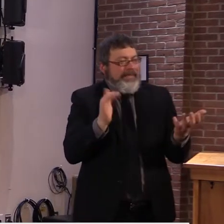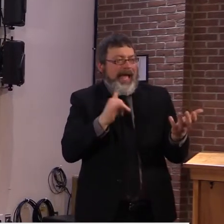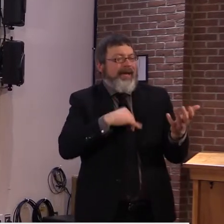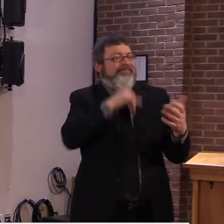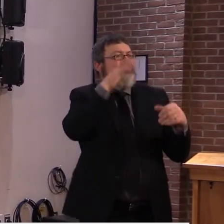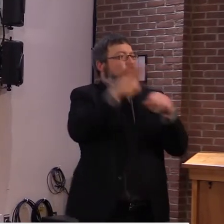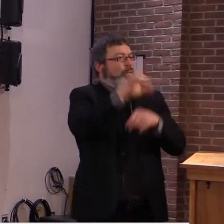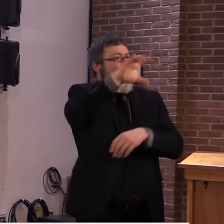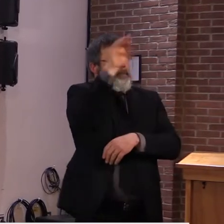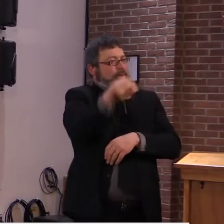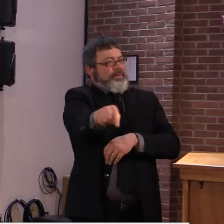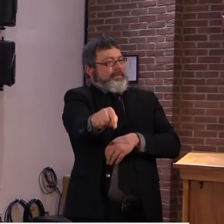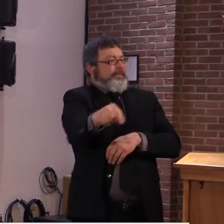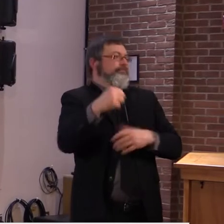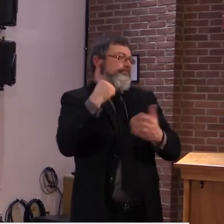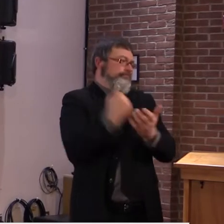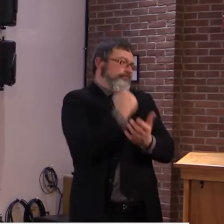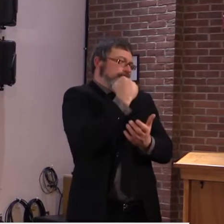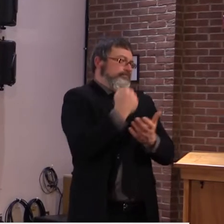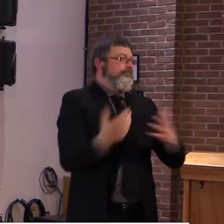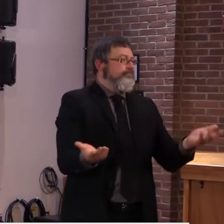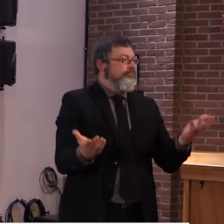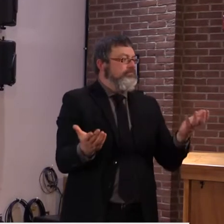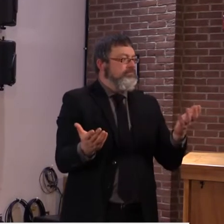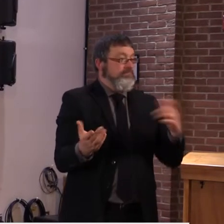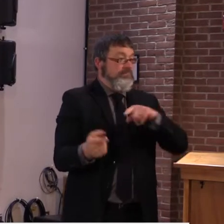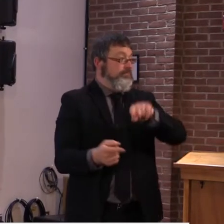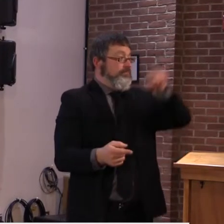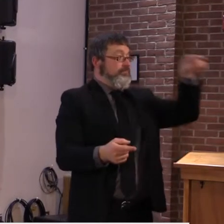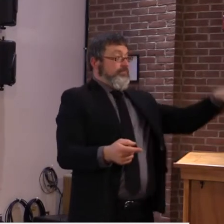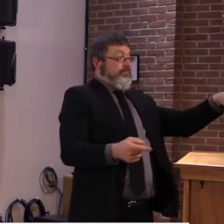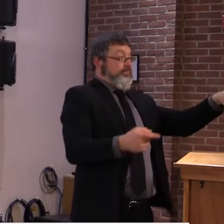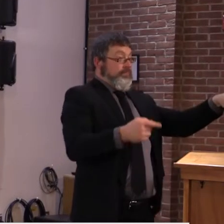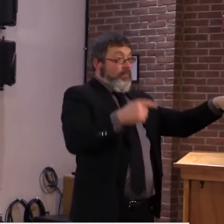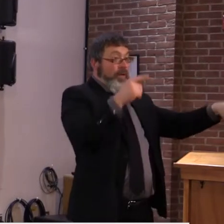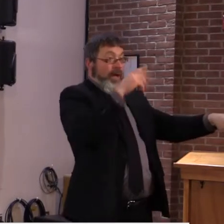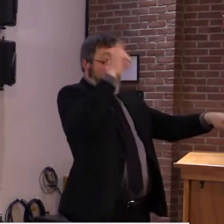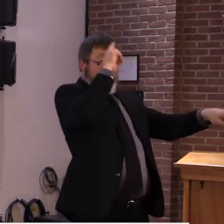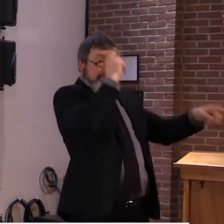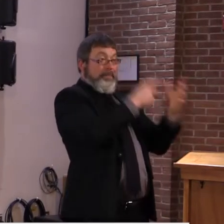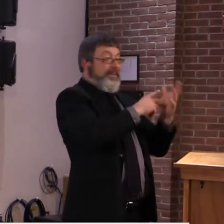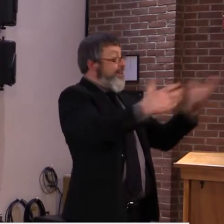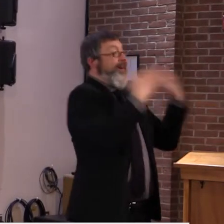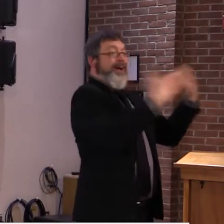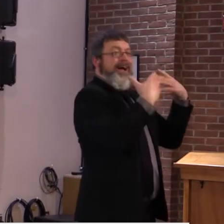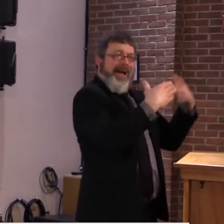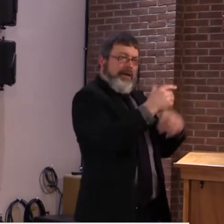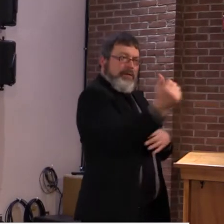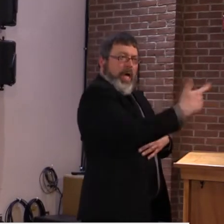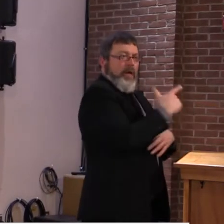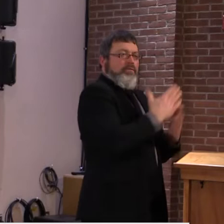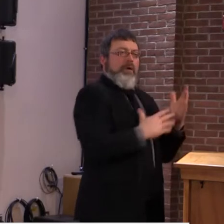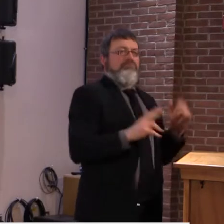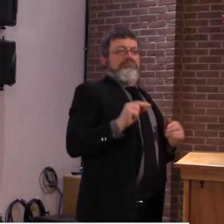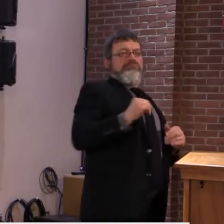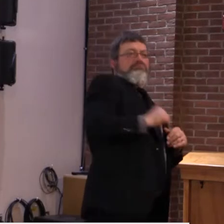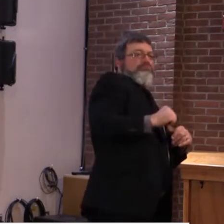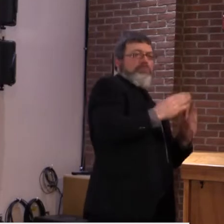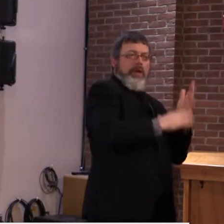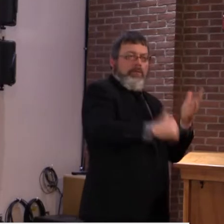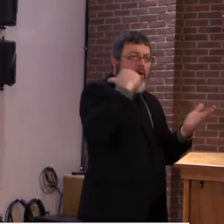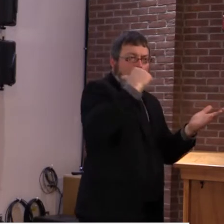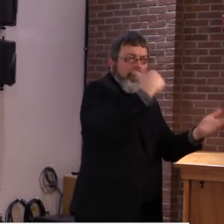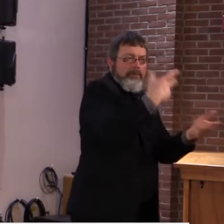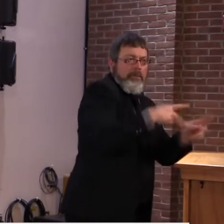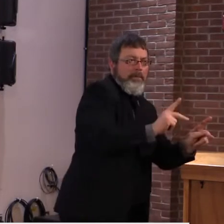can't vaccinate every employee at a nursing home at the same time because of the fact that they could get ill again and they're already